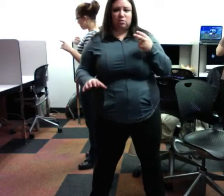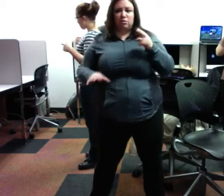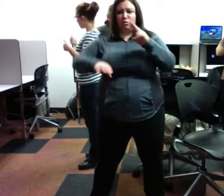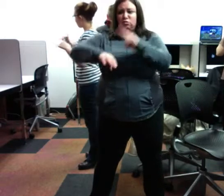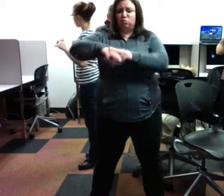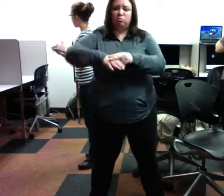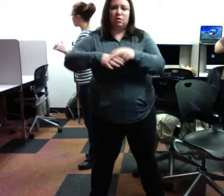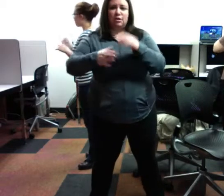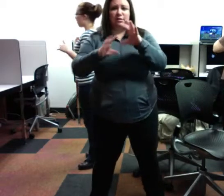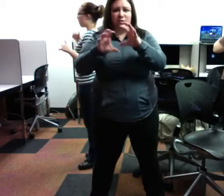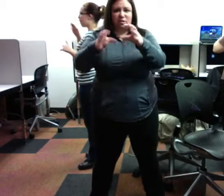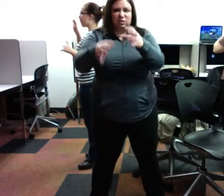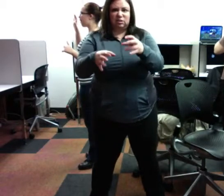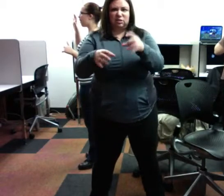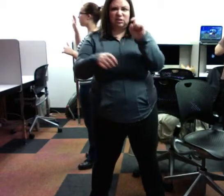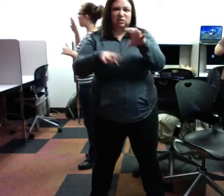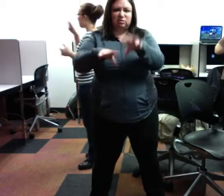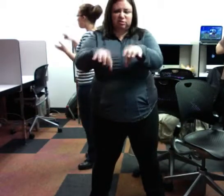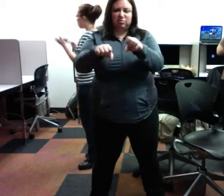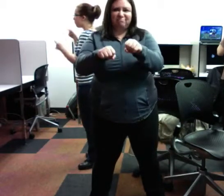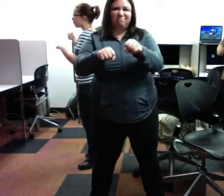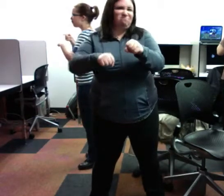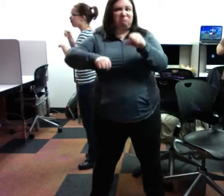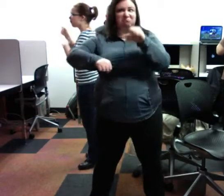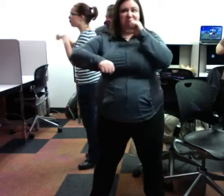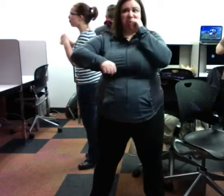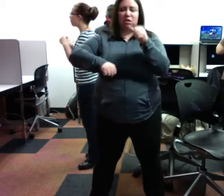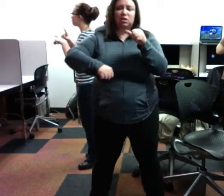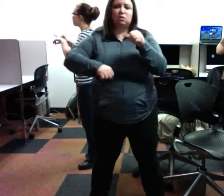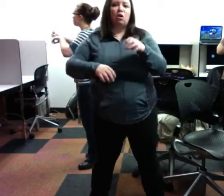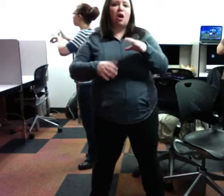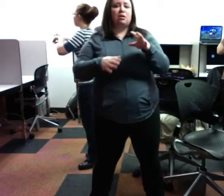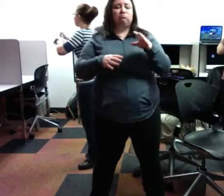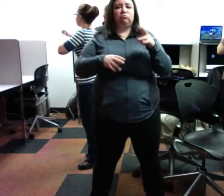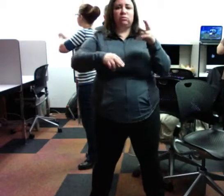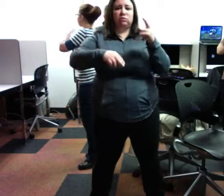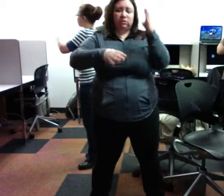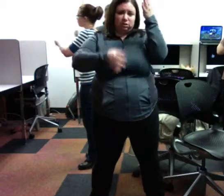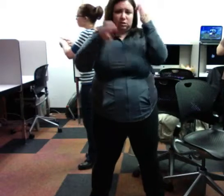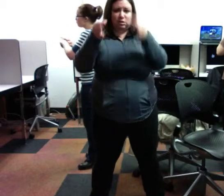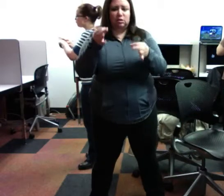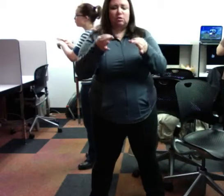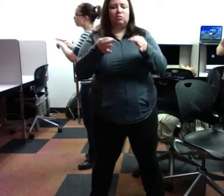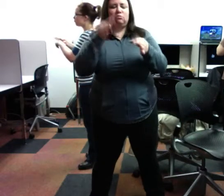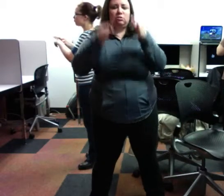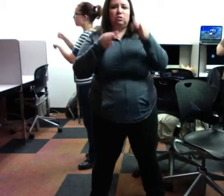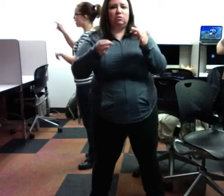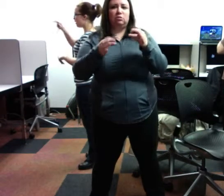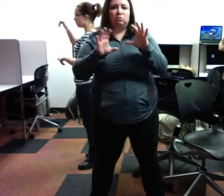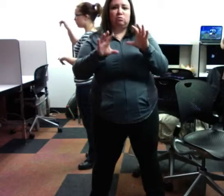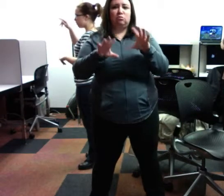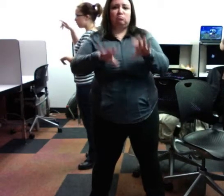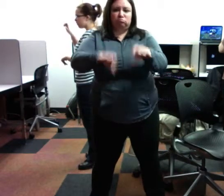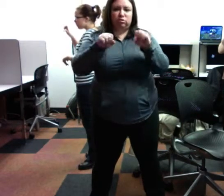about varying the amount of space between different letter combinations, about what makes great typography great. It was